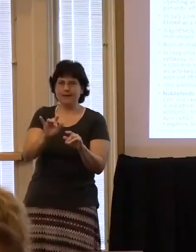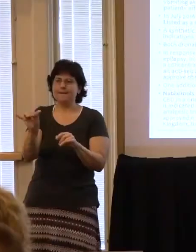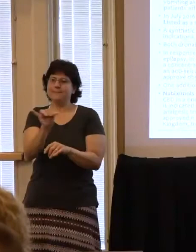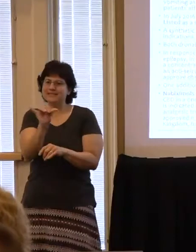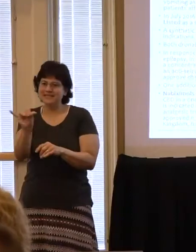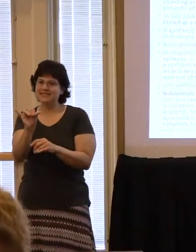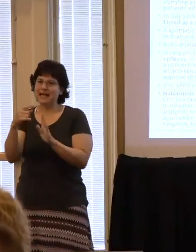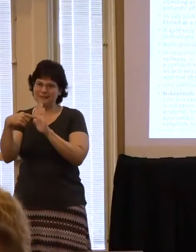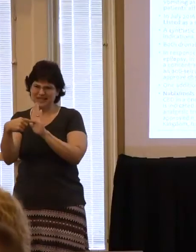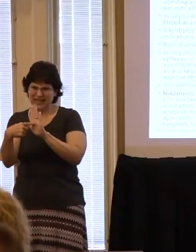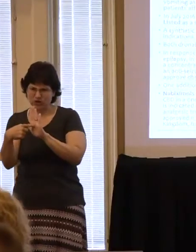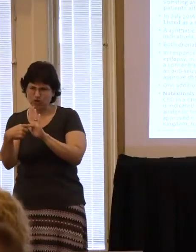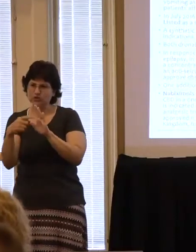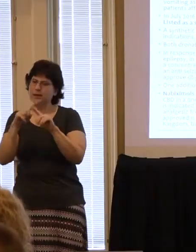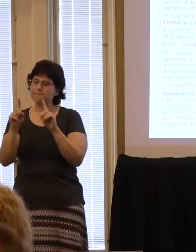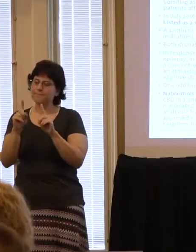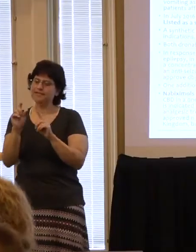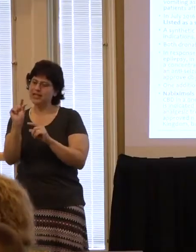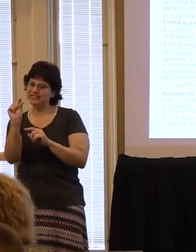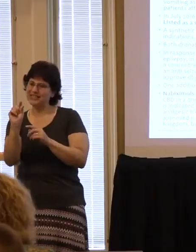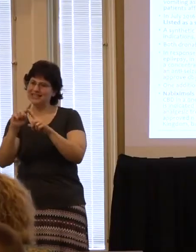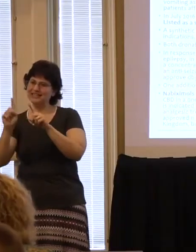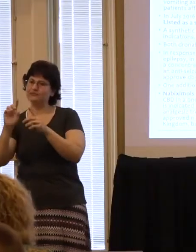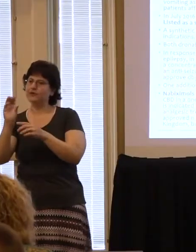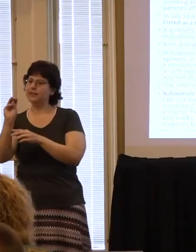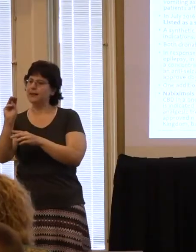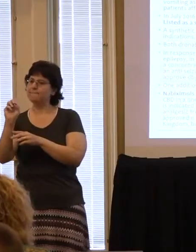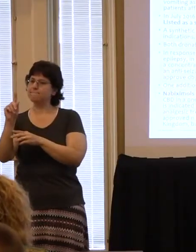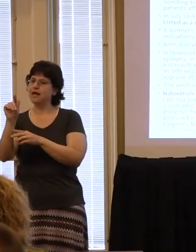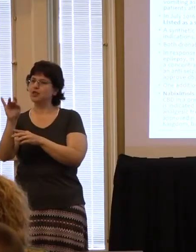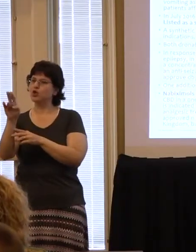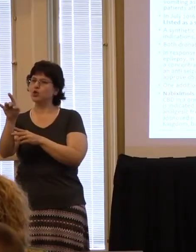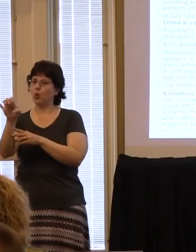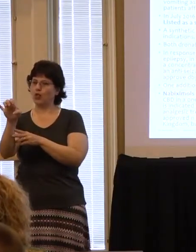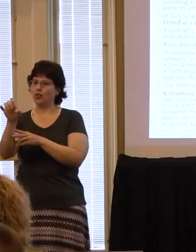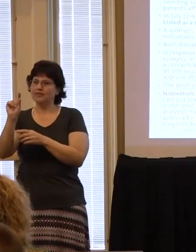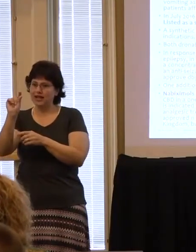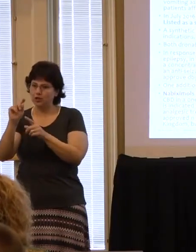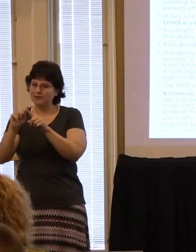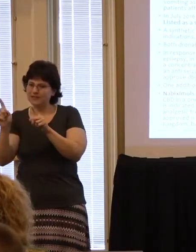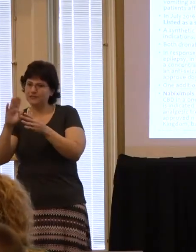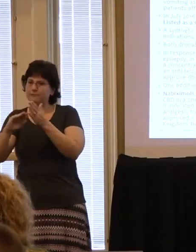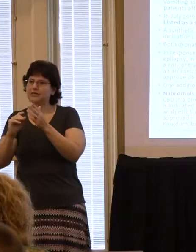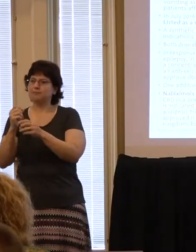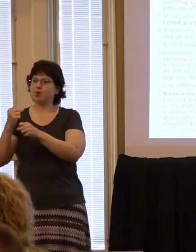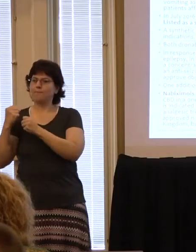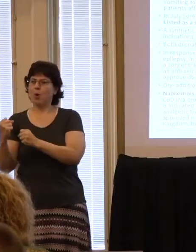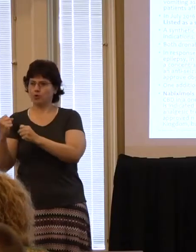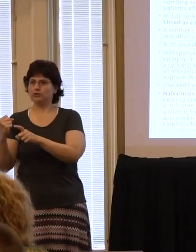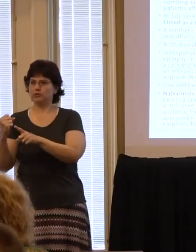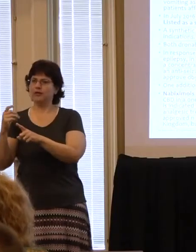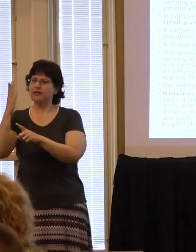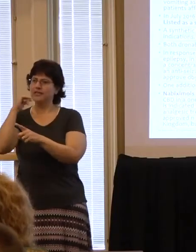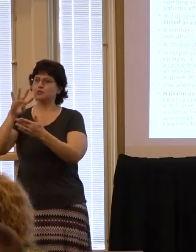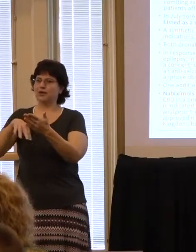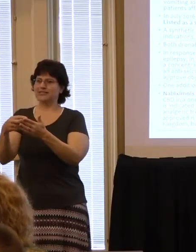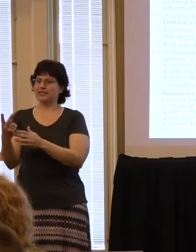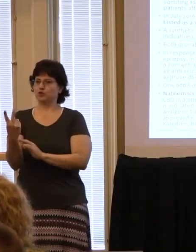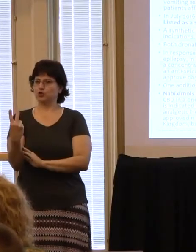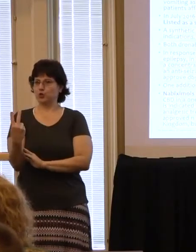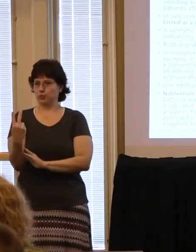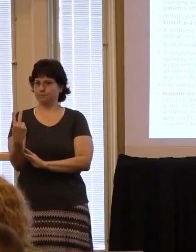same exact indications, but there's a slight difference in the molecule, and that slight difference makes it much more potent, and that's why it's a Schedule